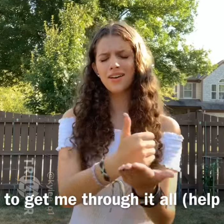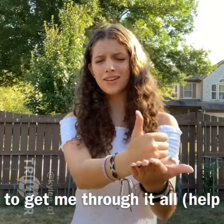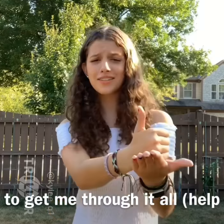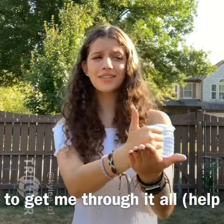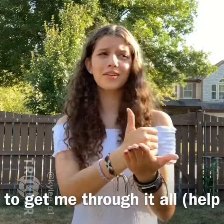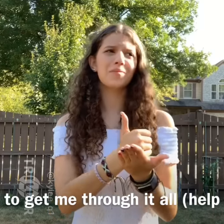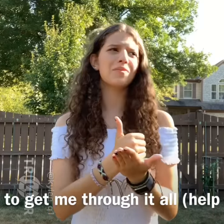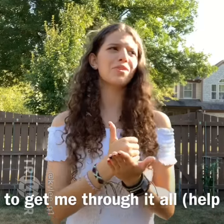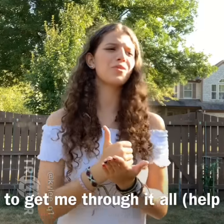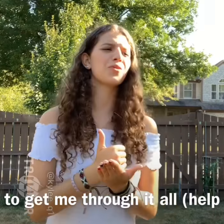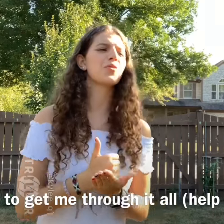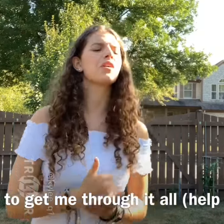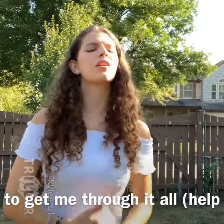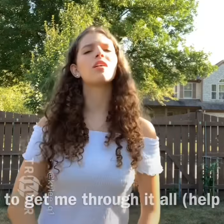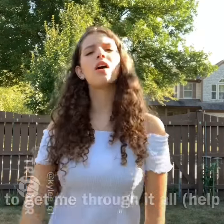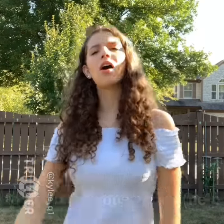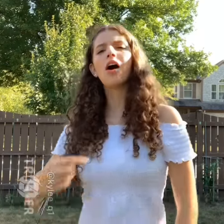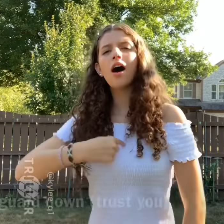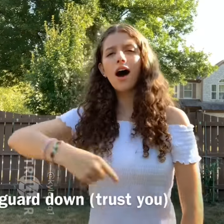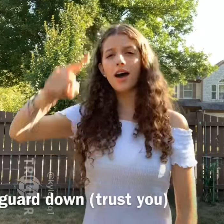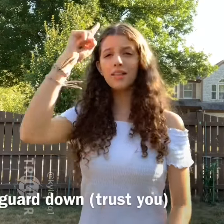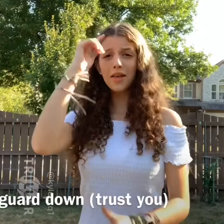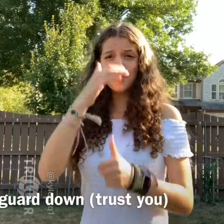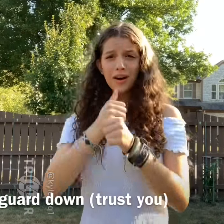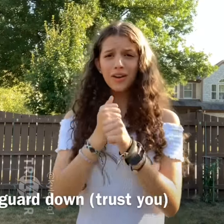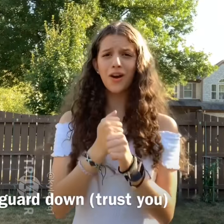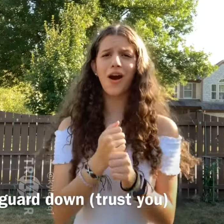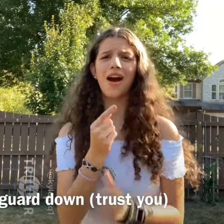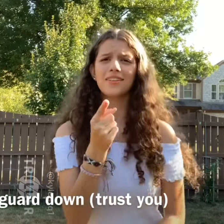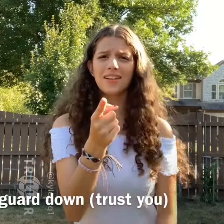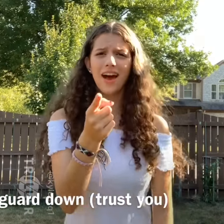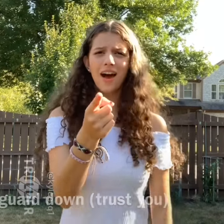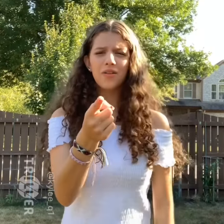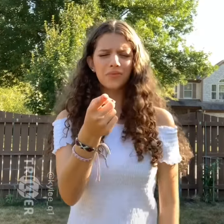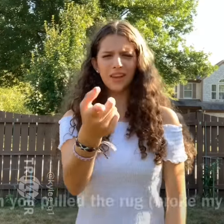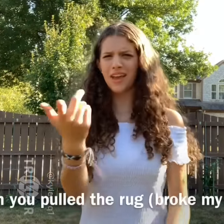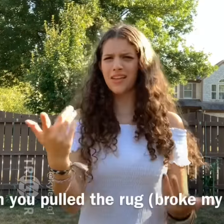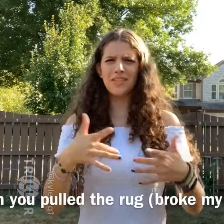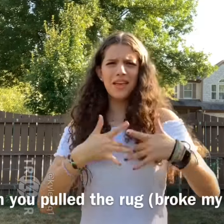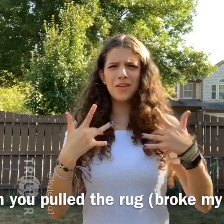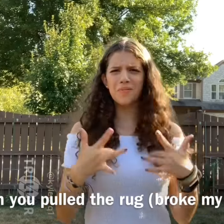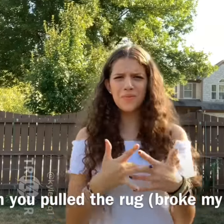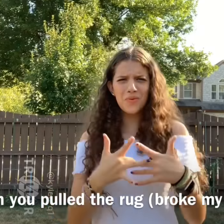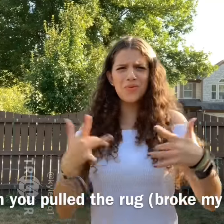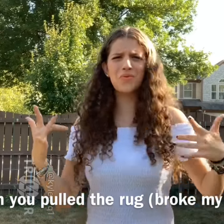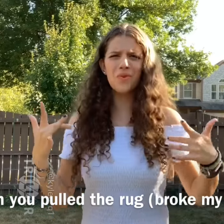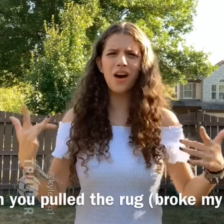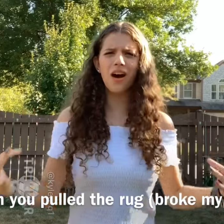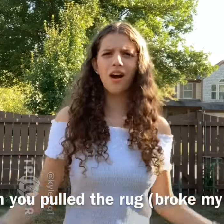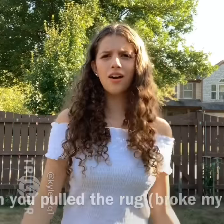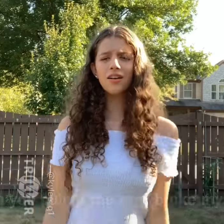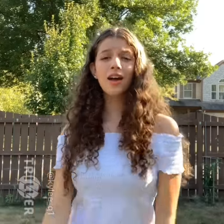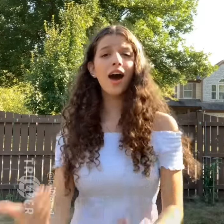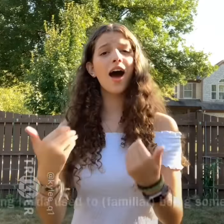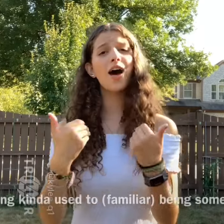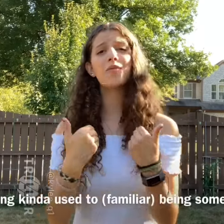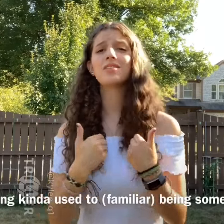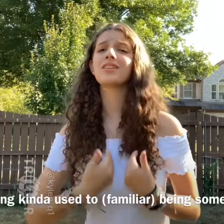to get me through it all I left my guard down and then you pulled the rug I was